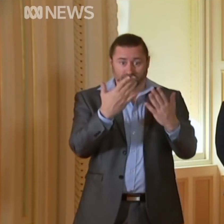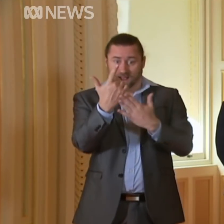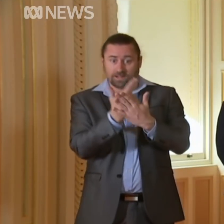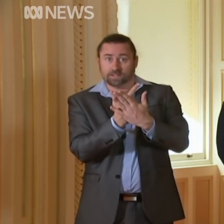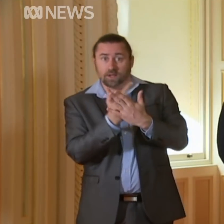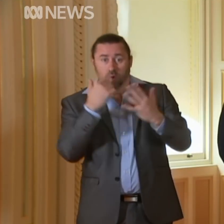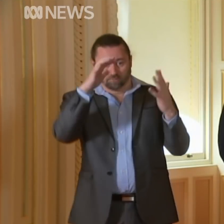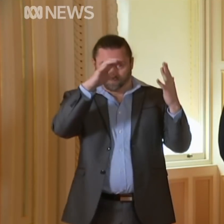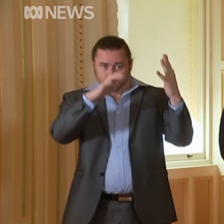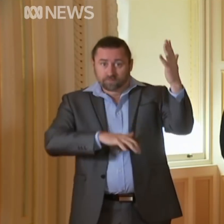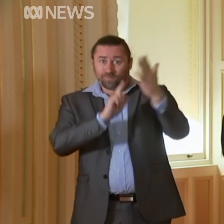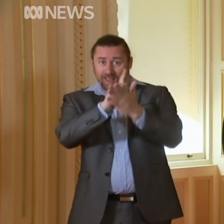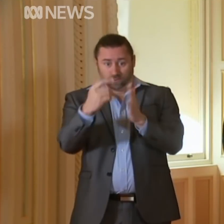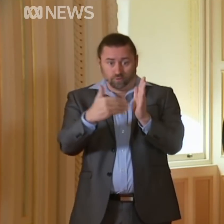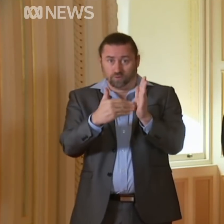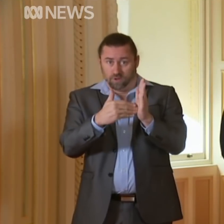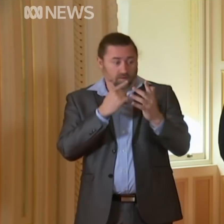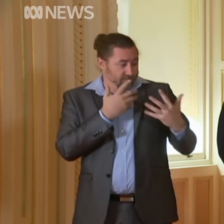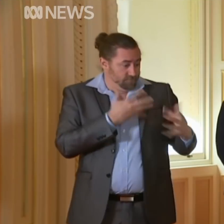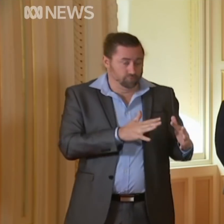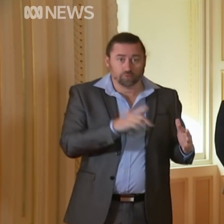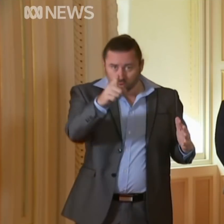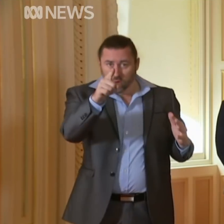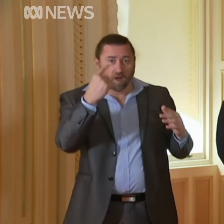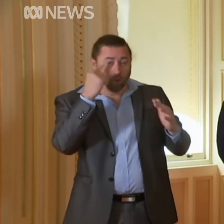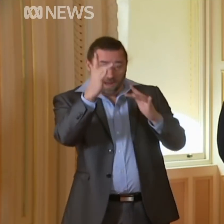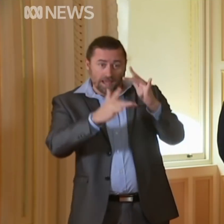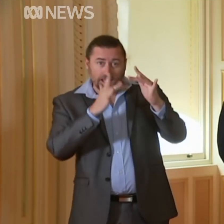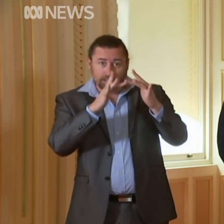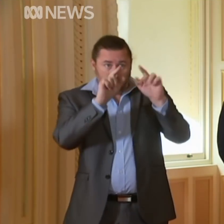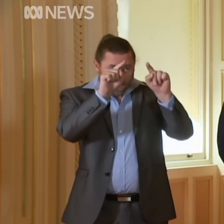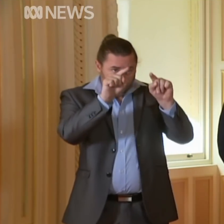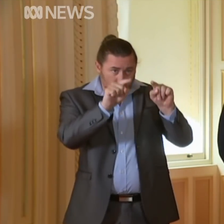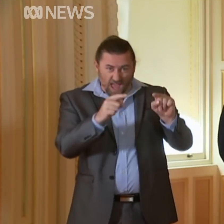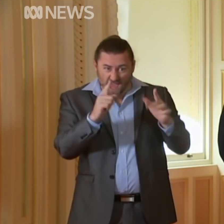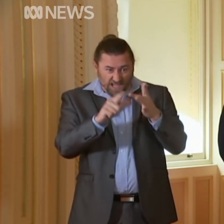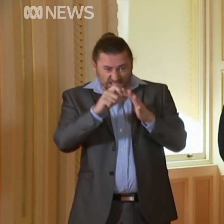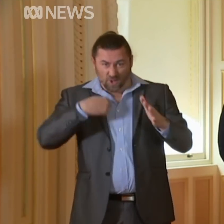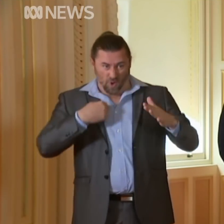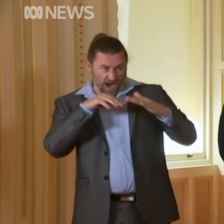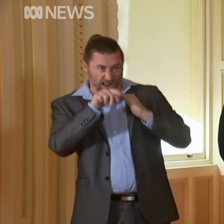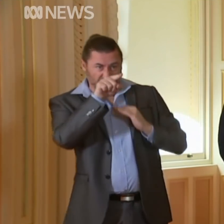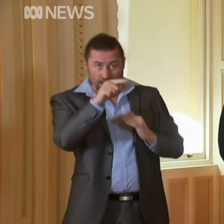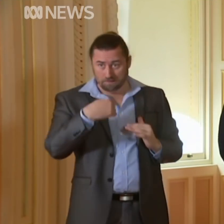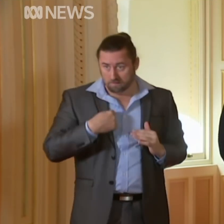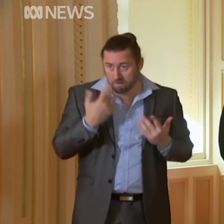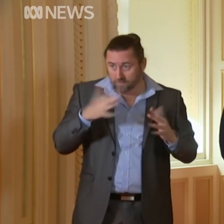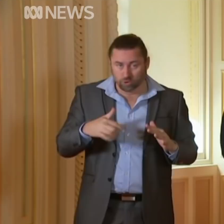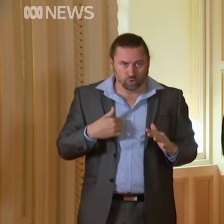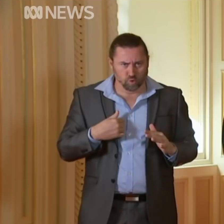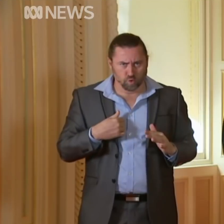and go through that list and check if you have been to any of those areas recently, and if you have any